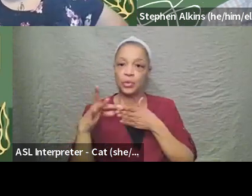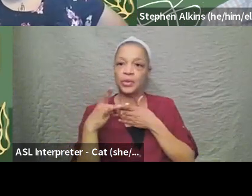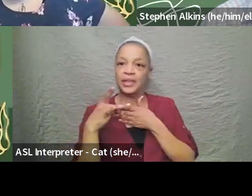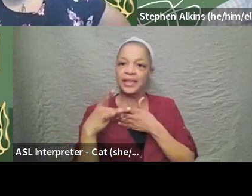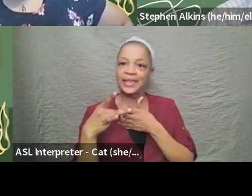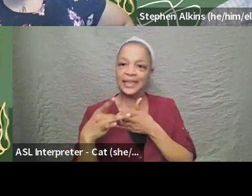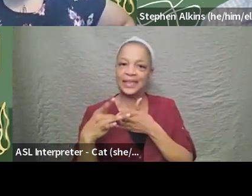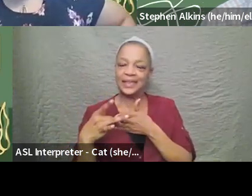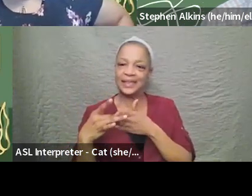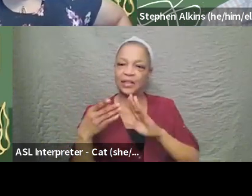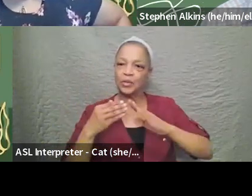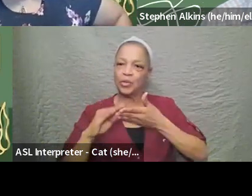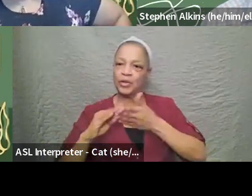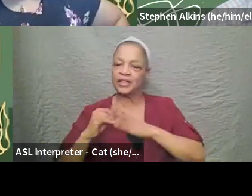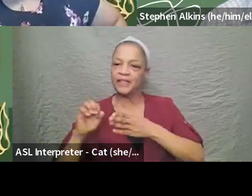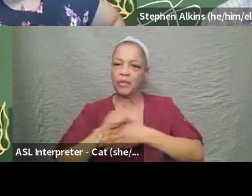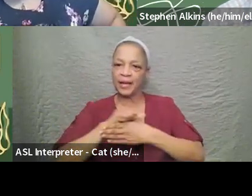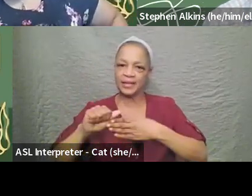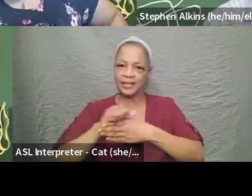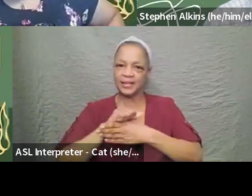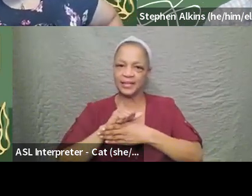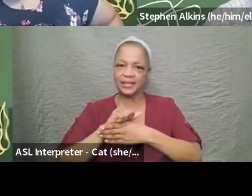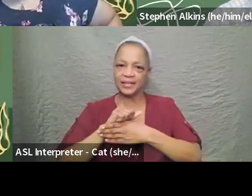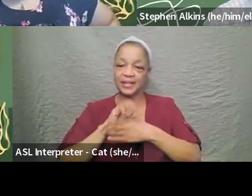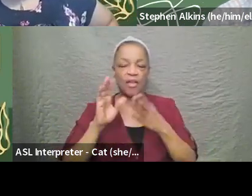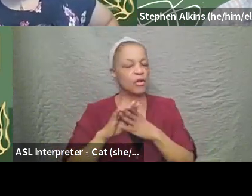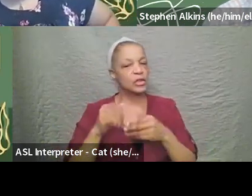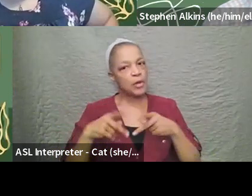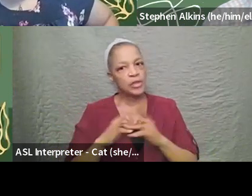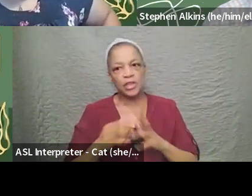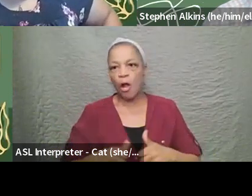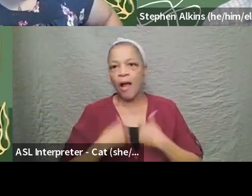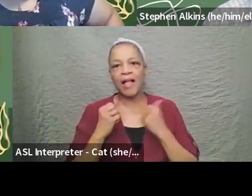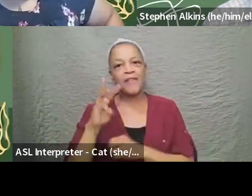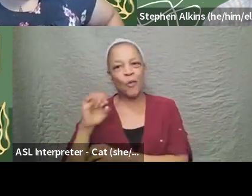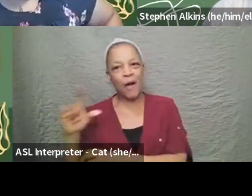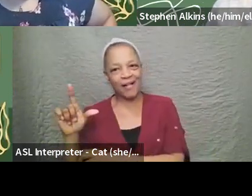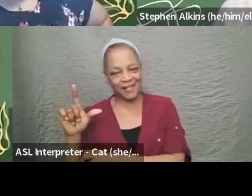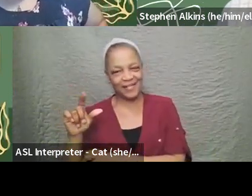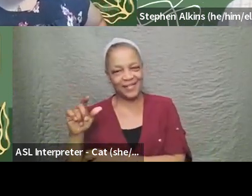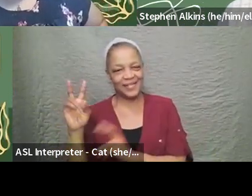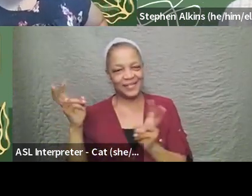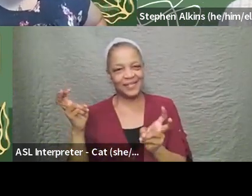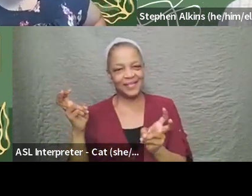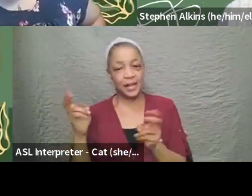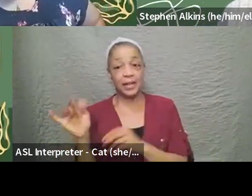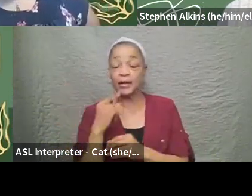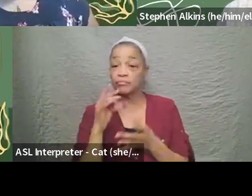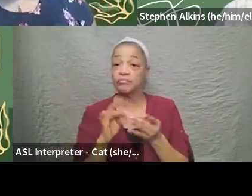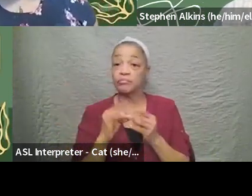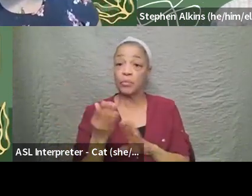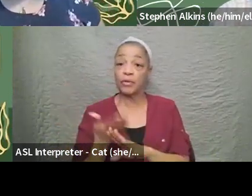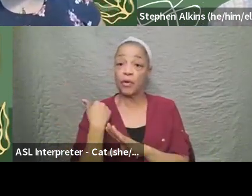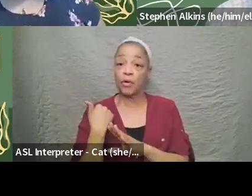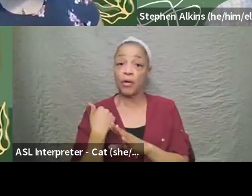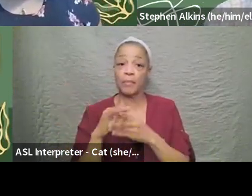those communities of practice are alive and well, also specifically because, as we said before, being a